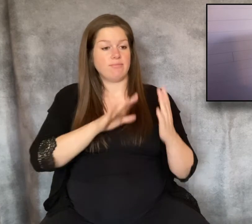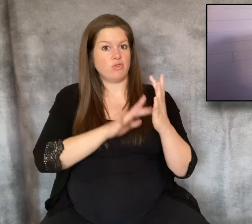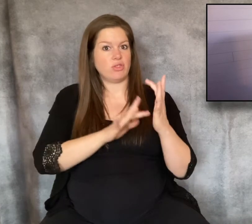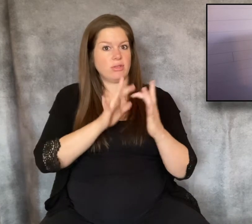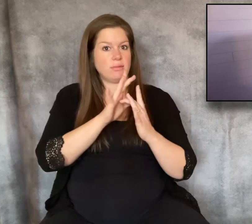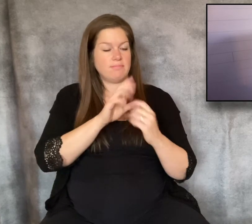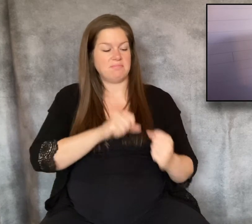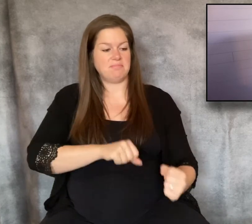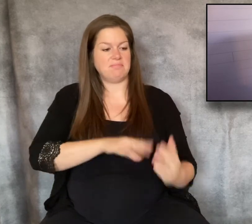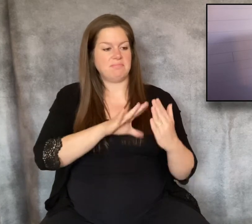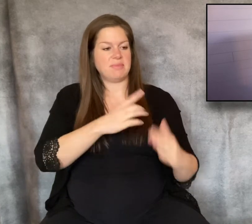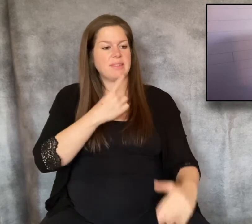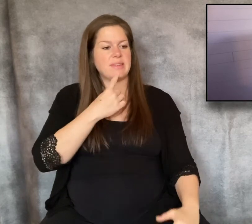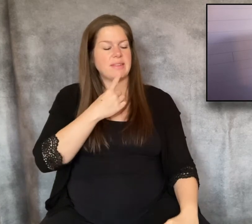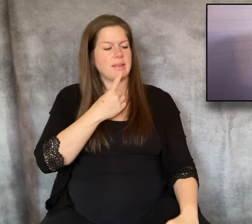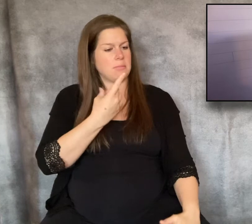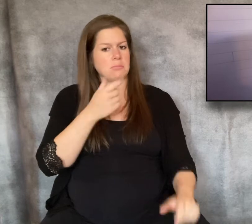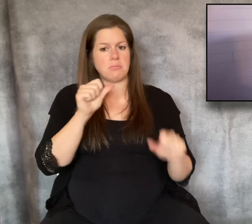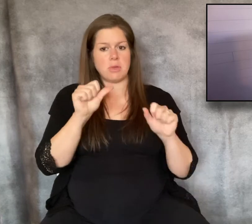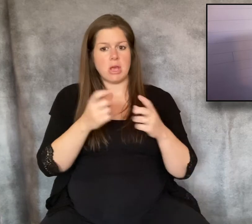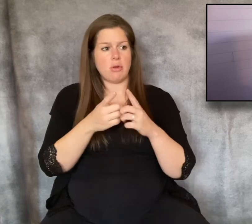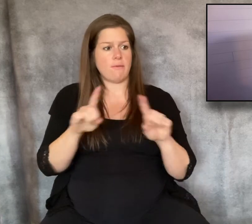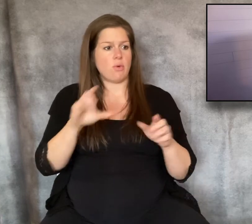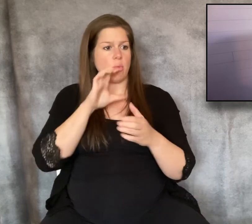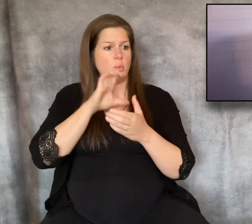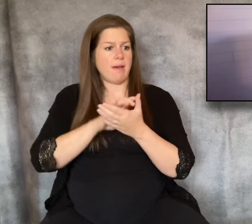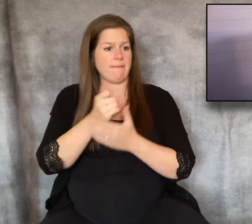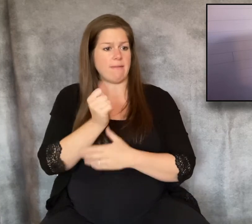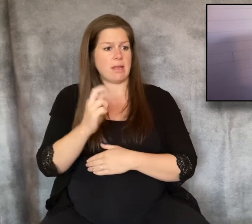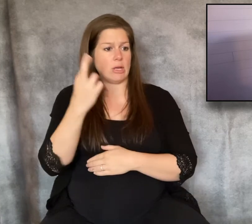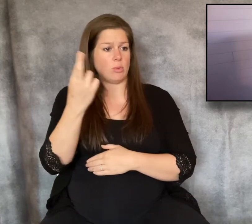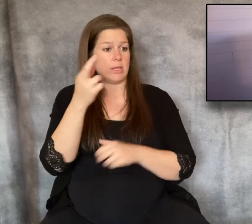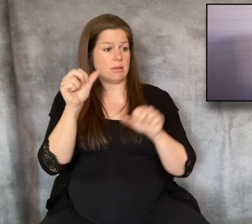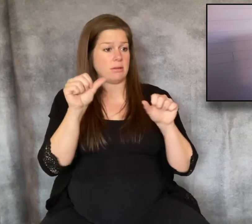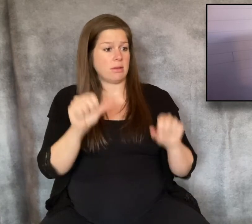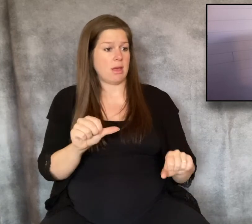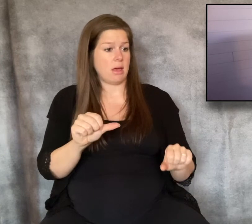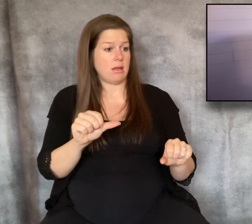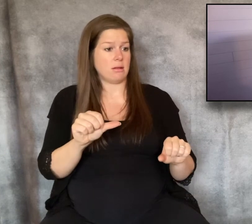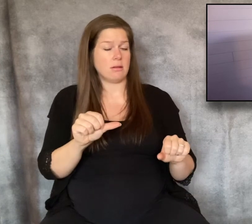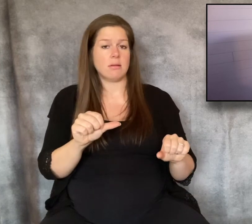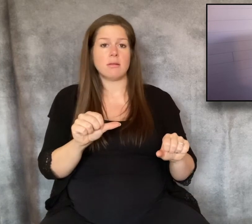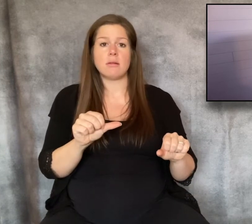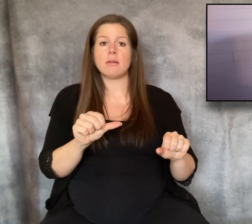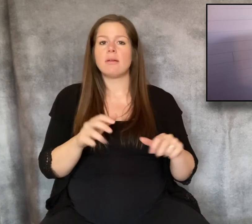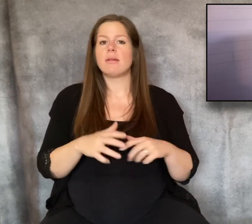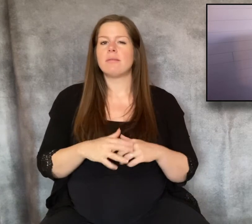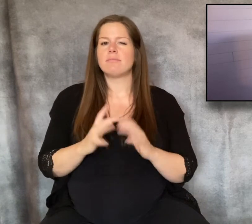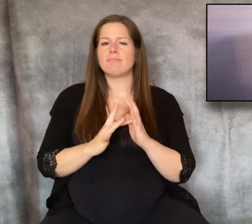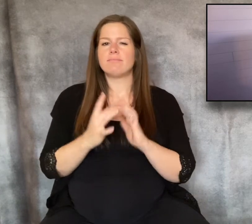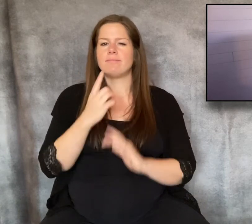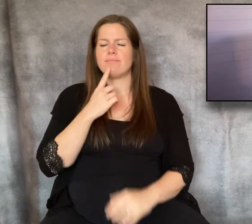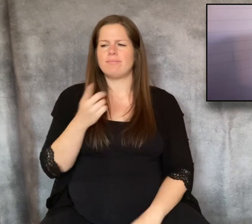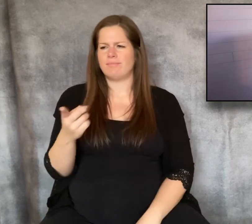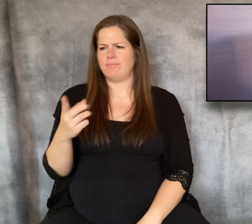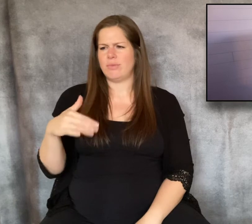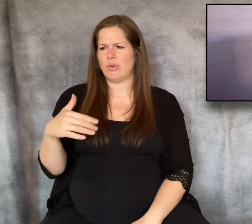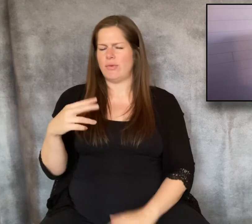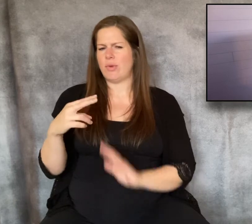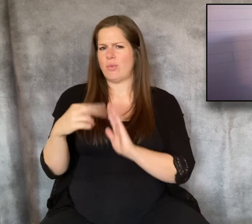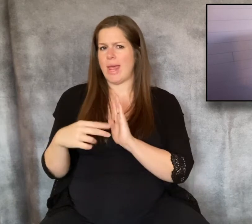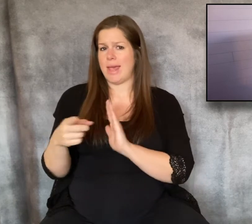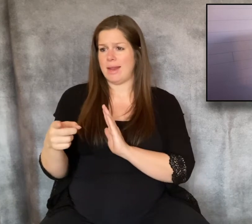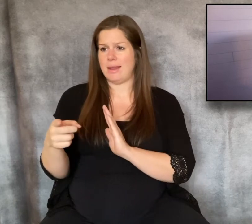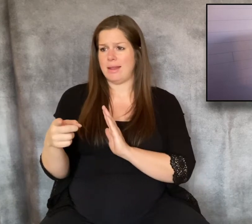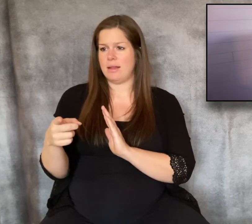is it lawful to divorce one's wife for any cause? He answered them, have you not read